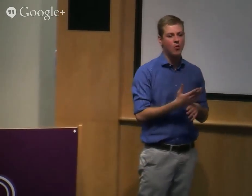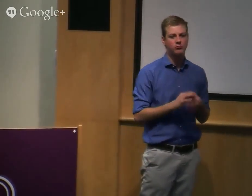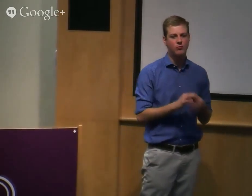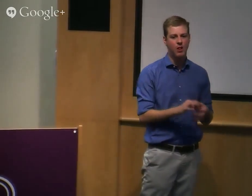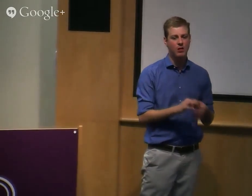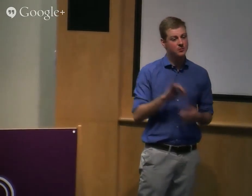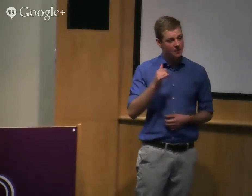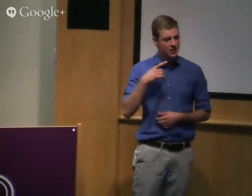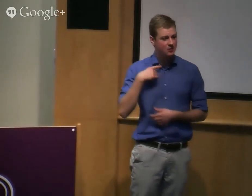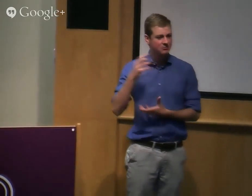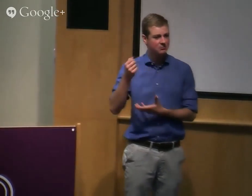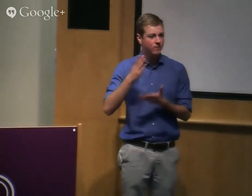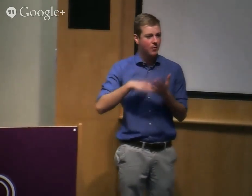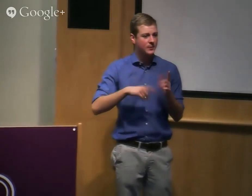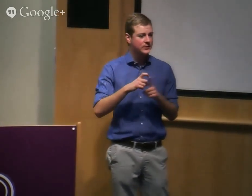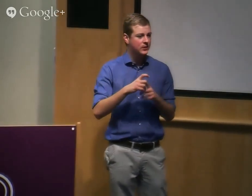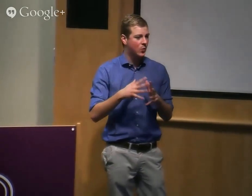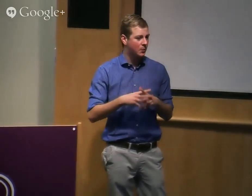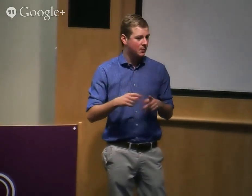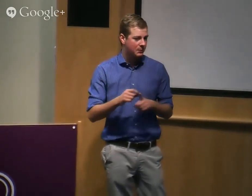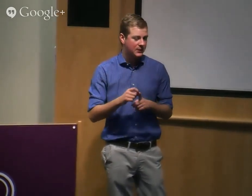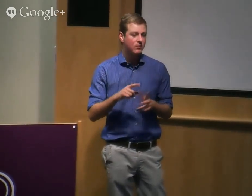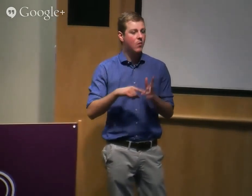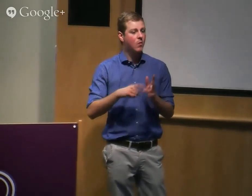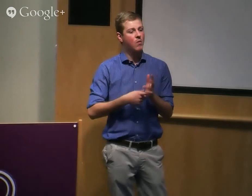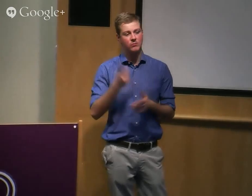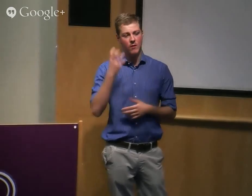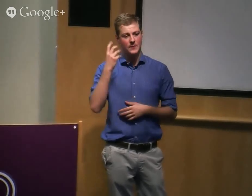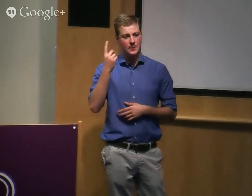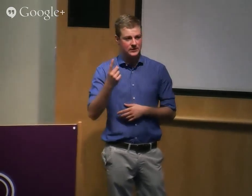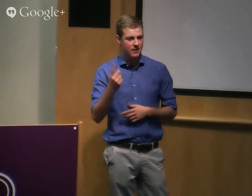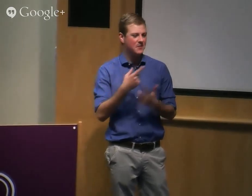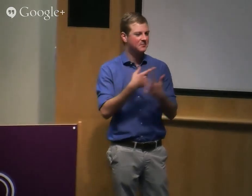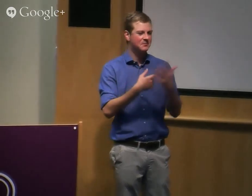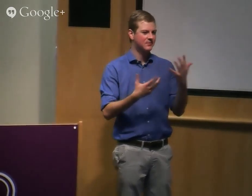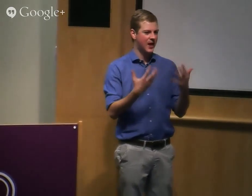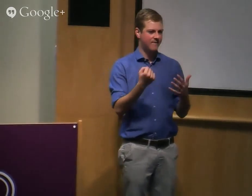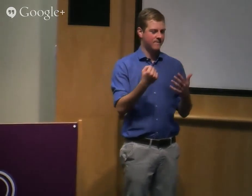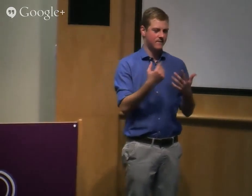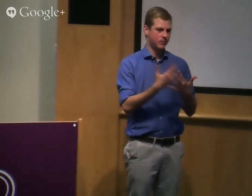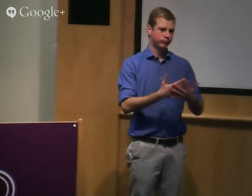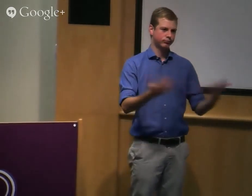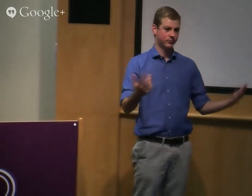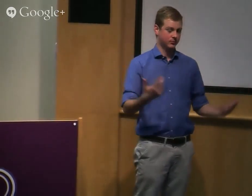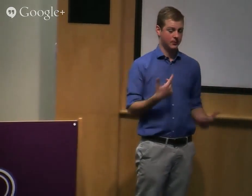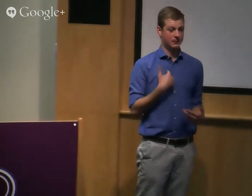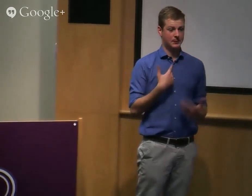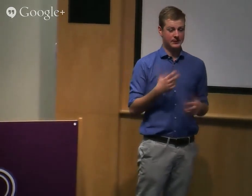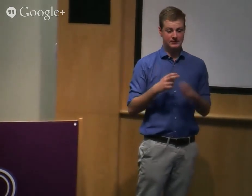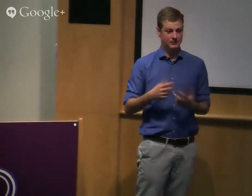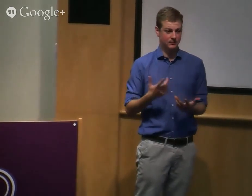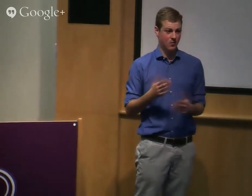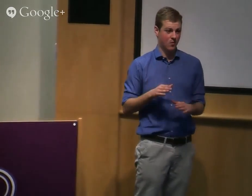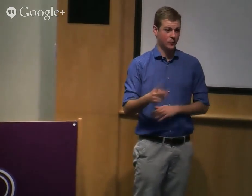council. If it was to do with something else, it could be the Department of Work and Pensions. There are different governmental arms